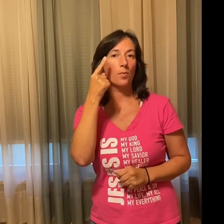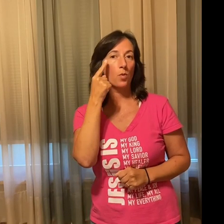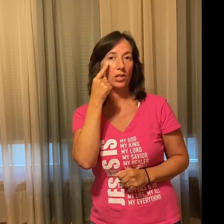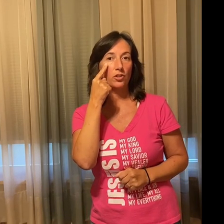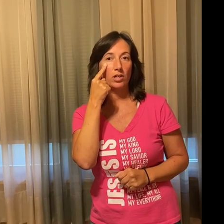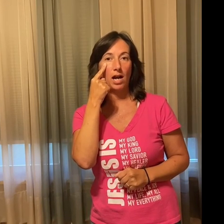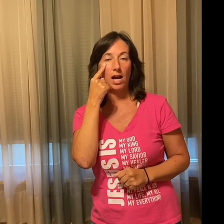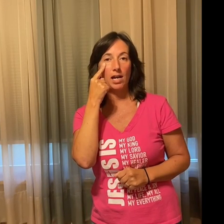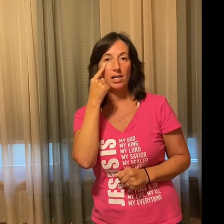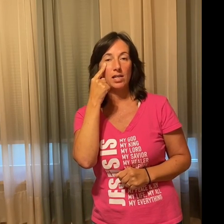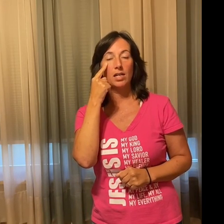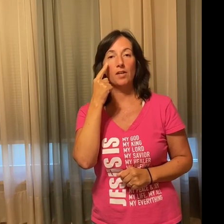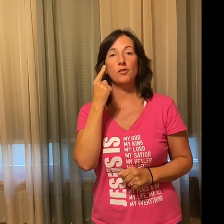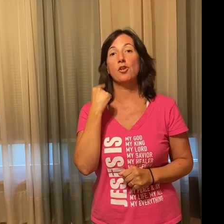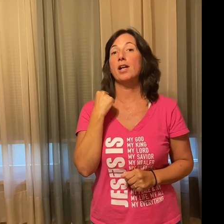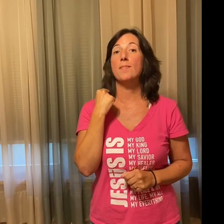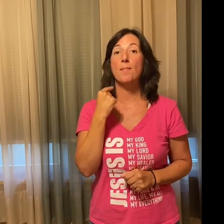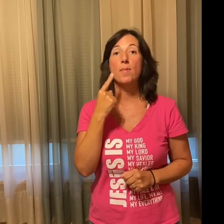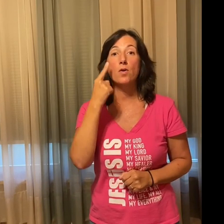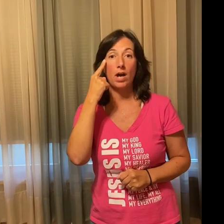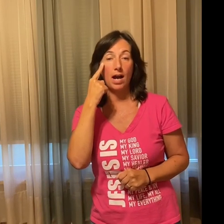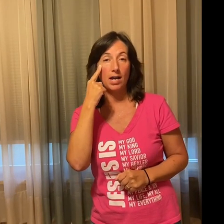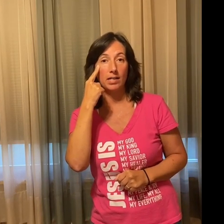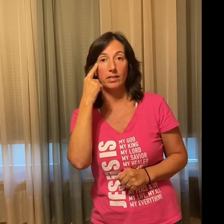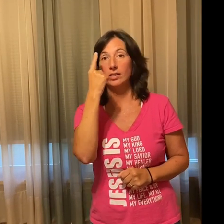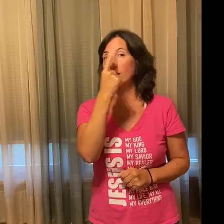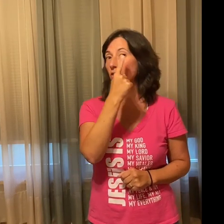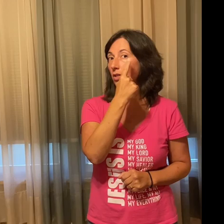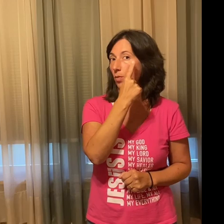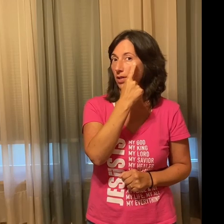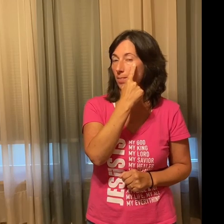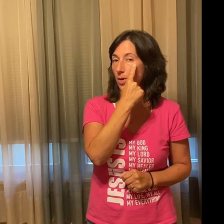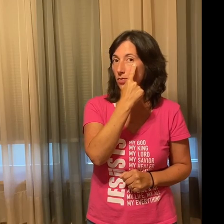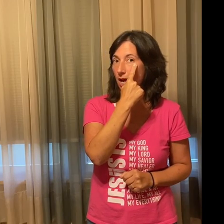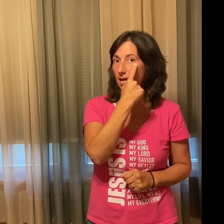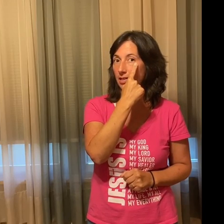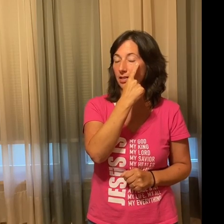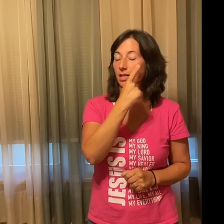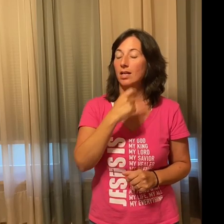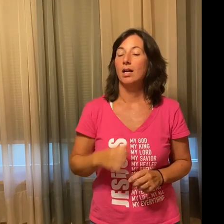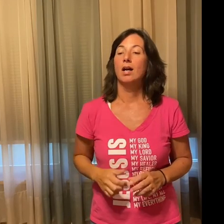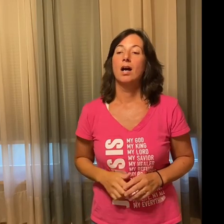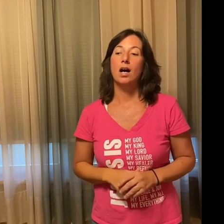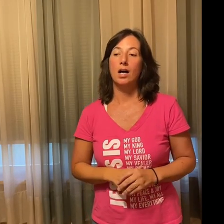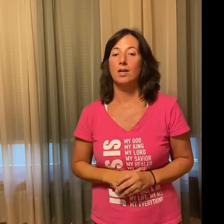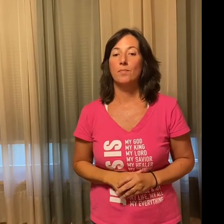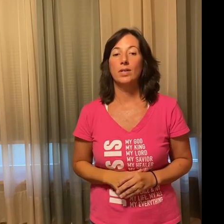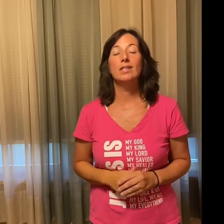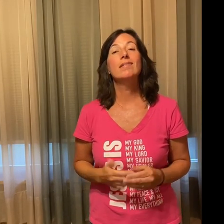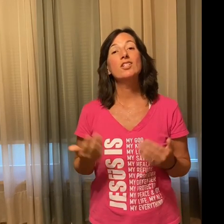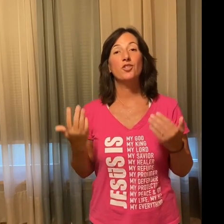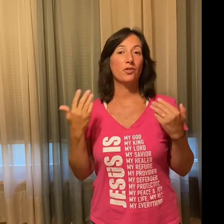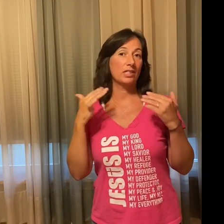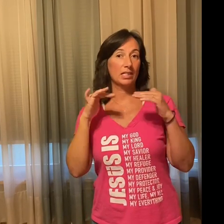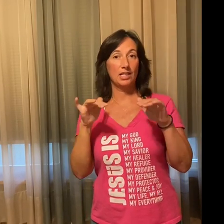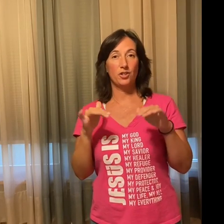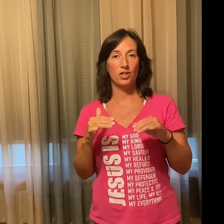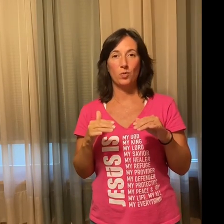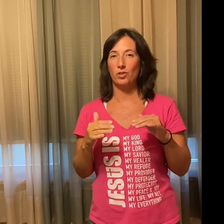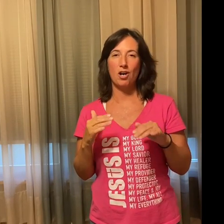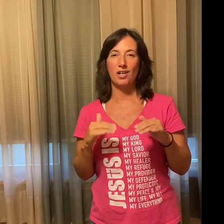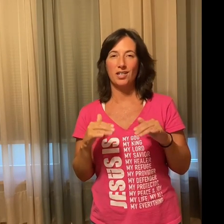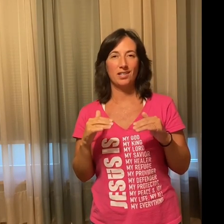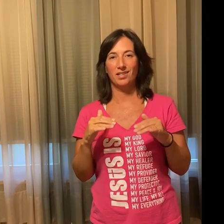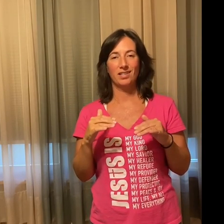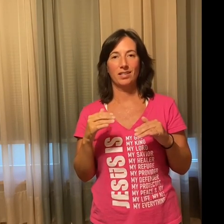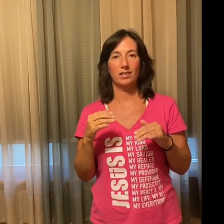You're going to point at your eye. If you're talking about both eyes, you're going to point at both eyes. But in this translation,